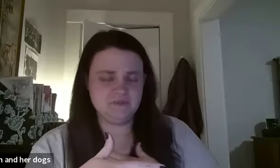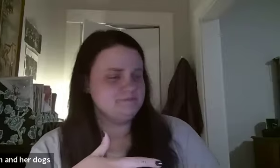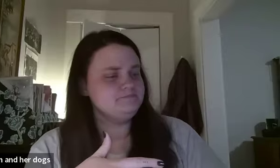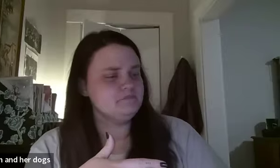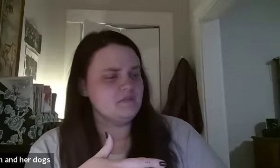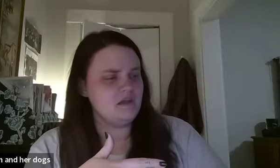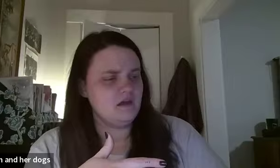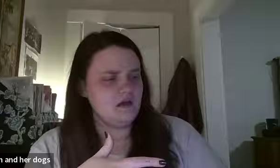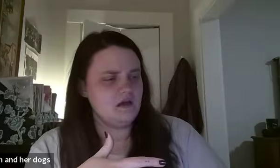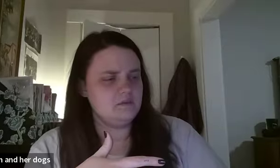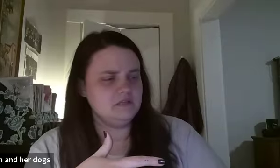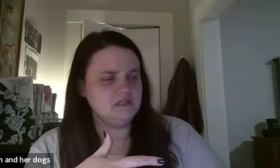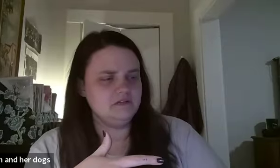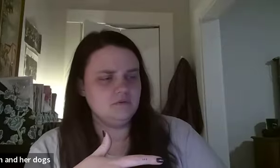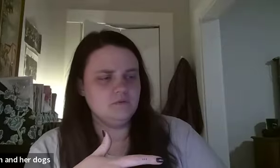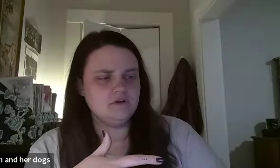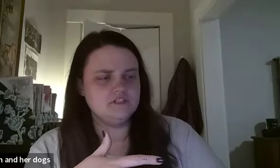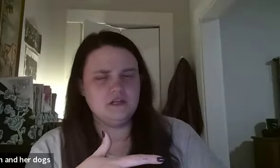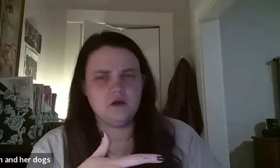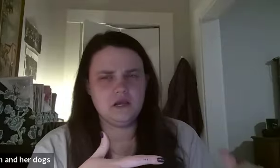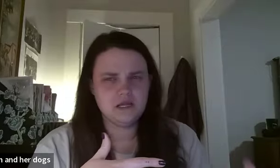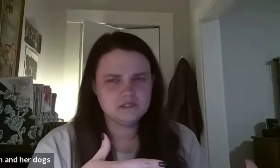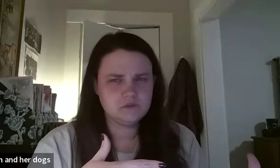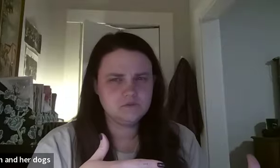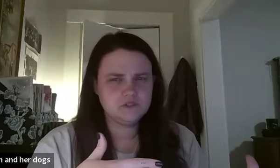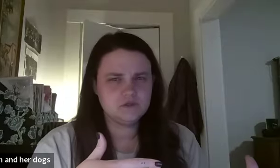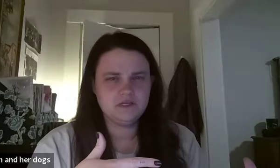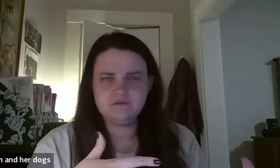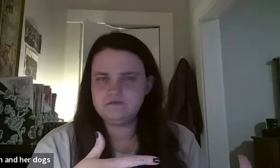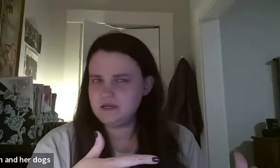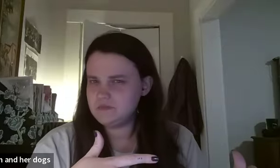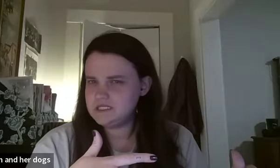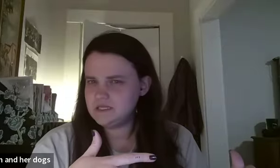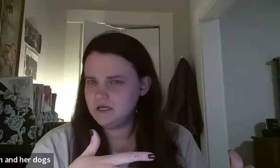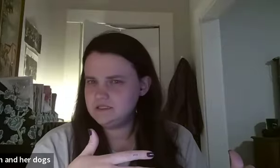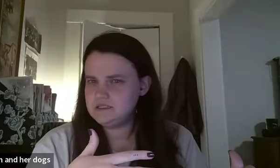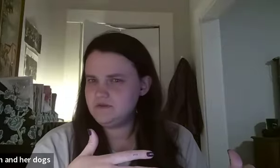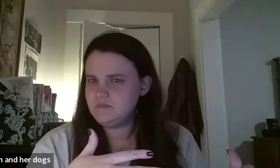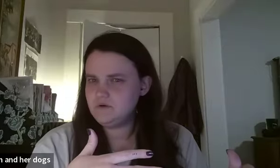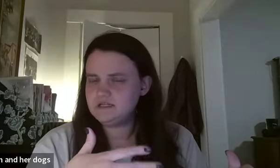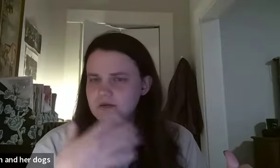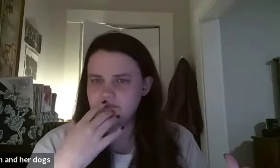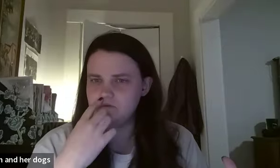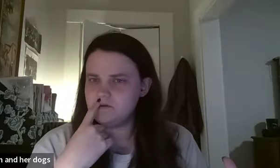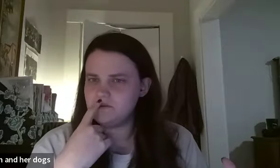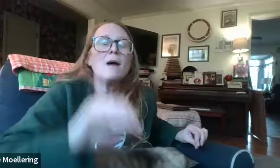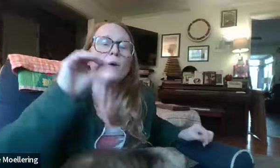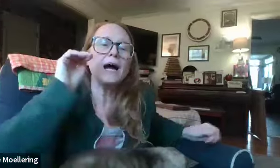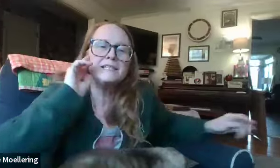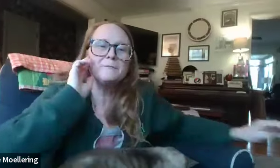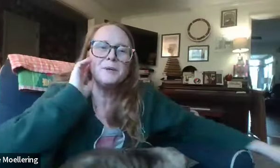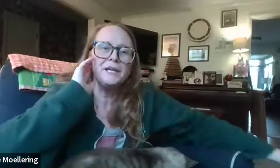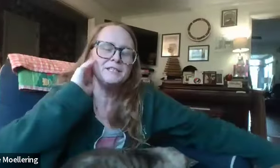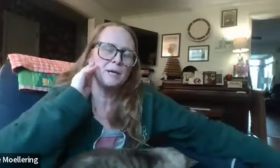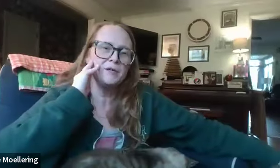me, I believe we'll move on to like our next one, which would be family signs, if I'm correct. I may be Hmm. wrong. Well, I did put in